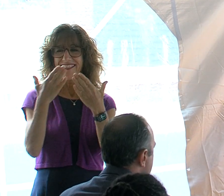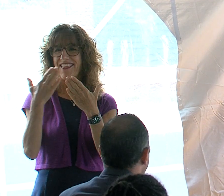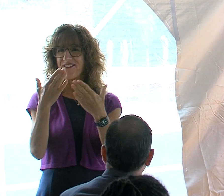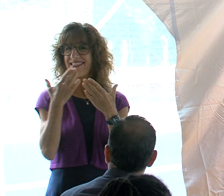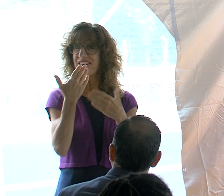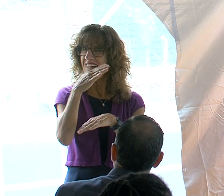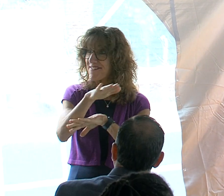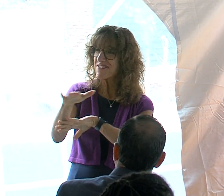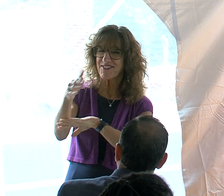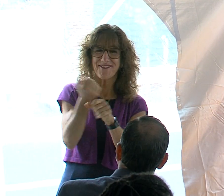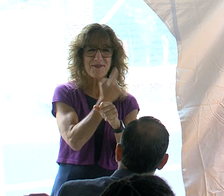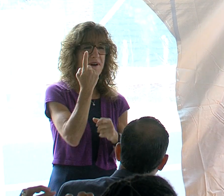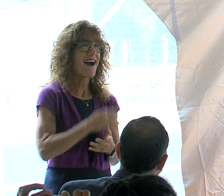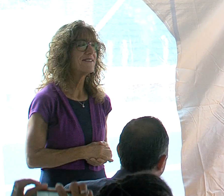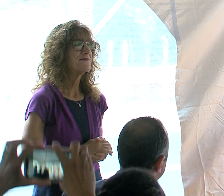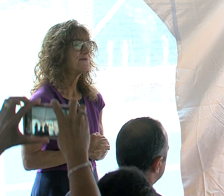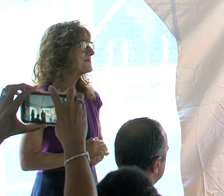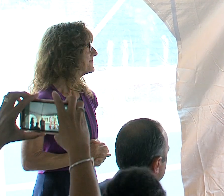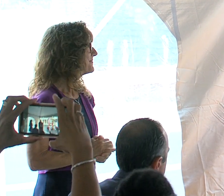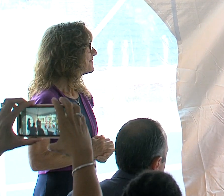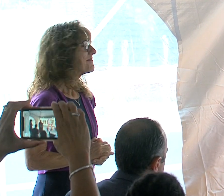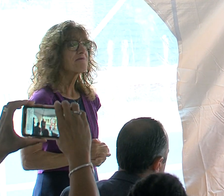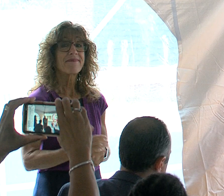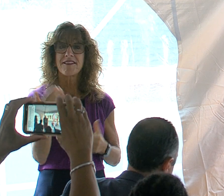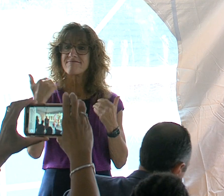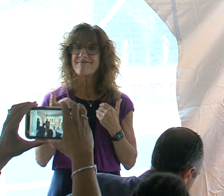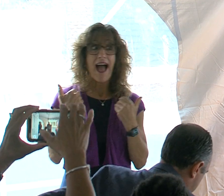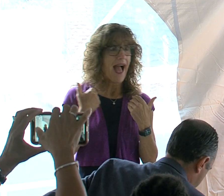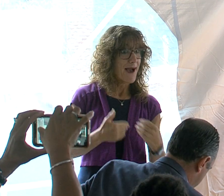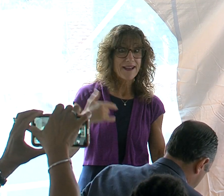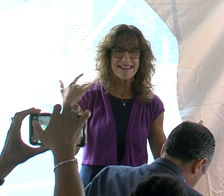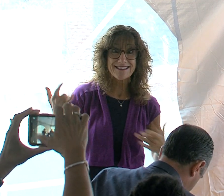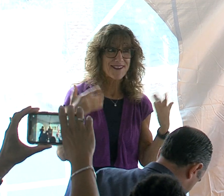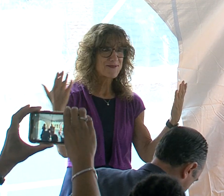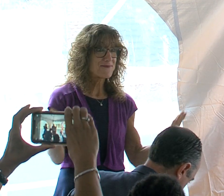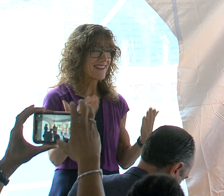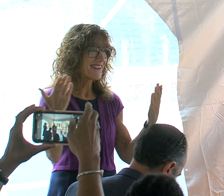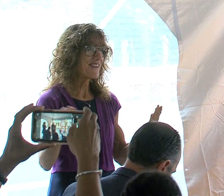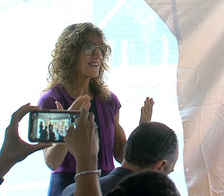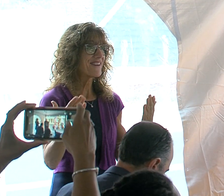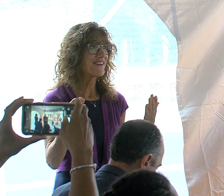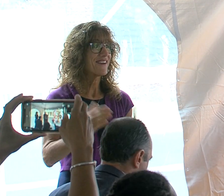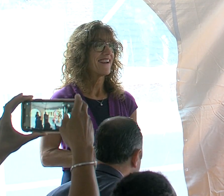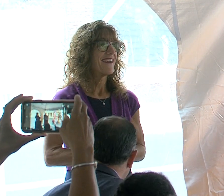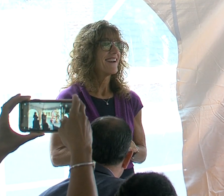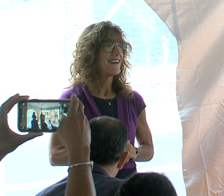Thank you. Good afternoon, everyone. I'm excited to be here